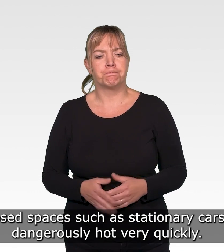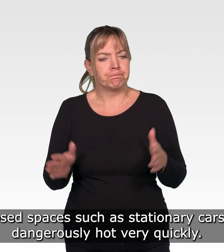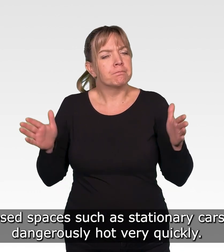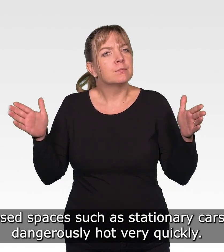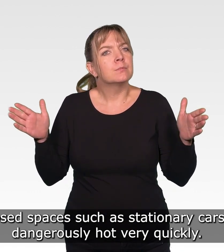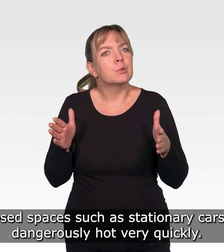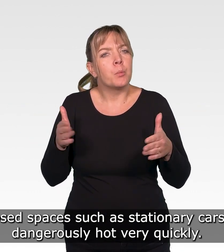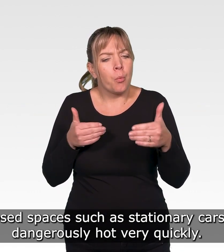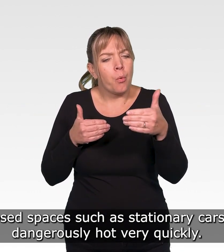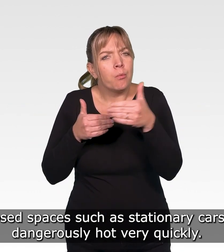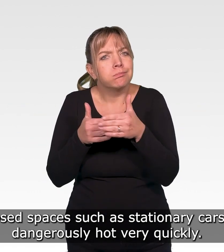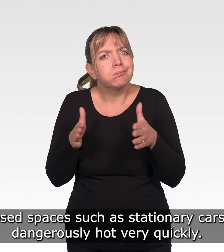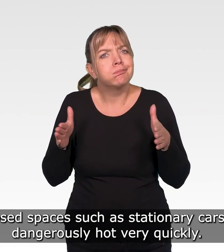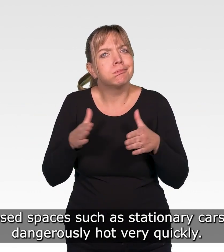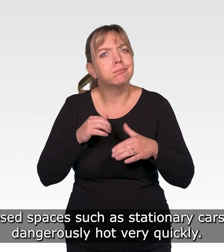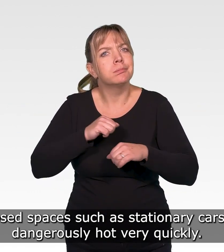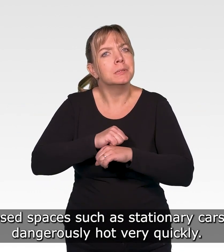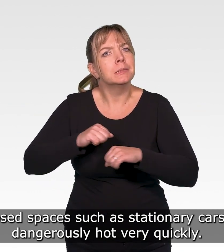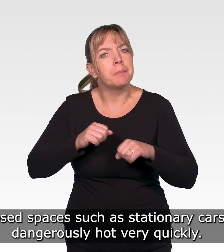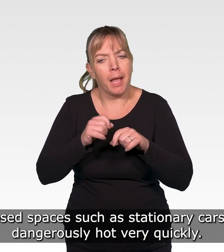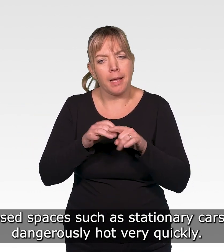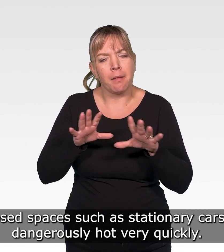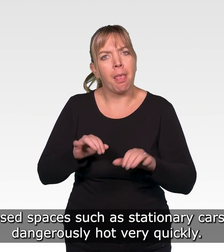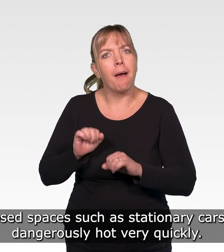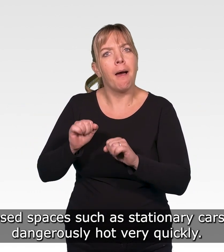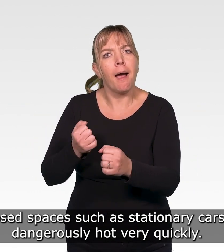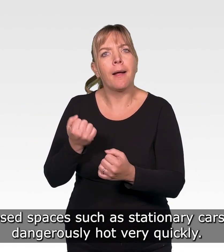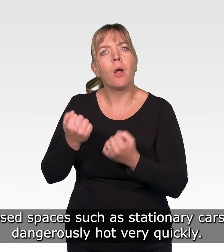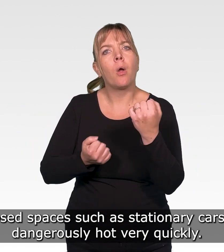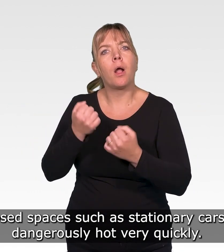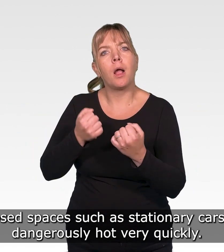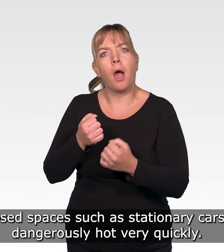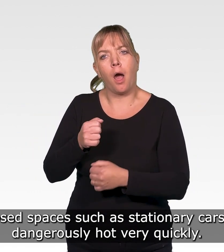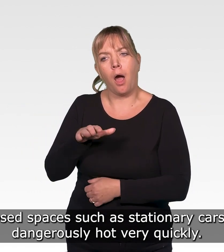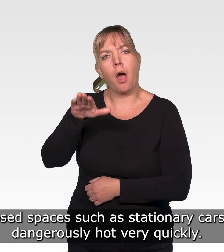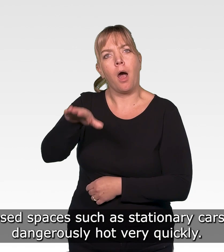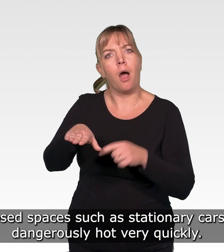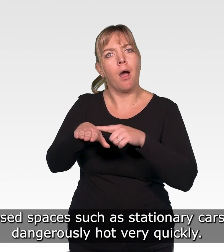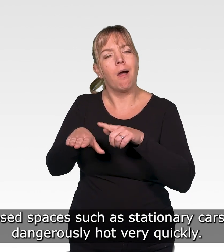Small, closed spaces such as stationary cars can get dangerously hot very quickly.